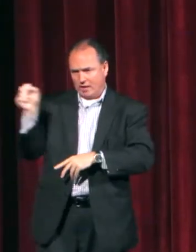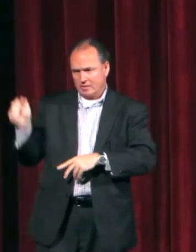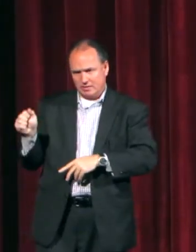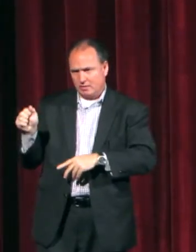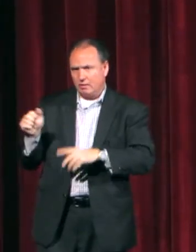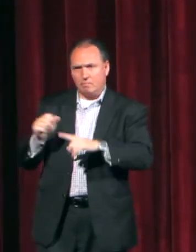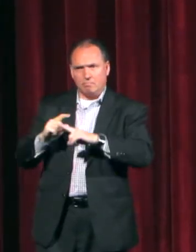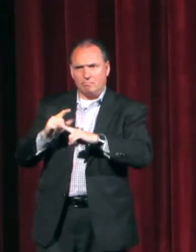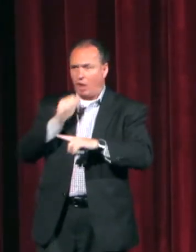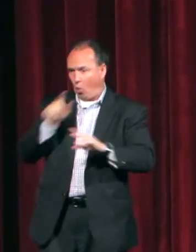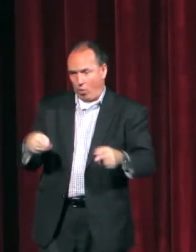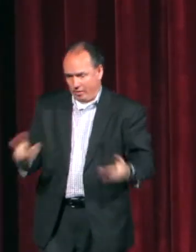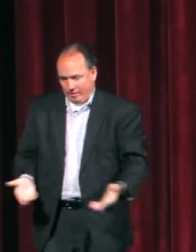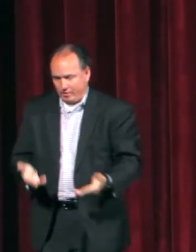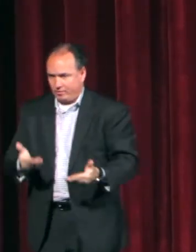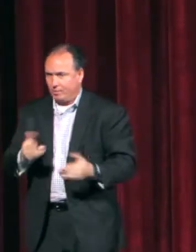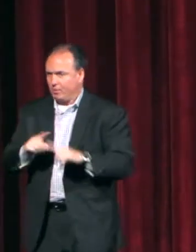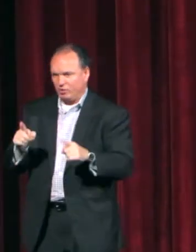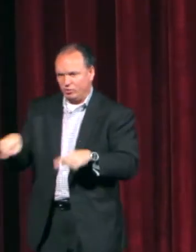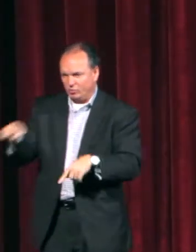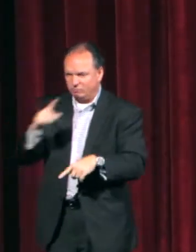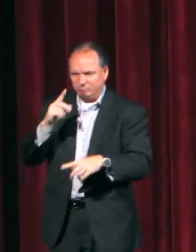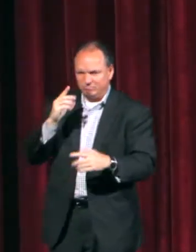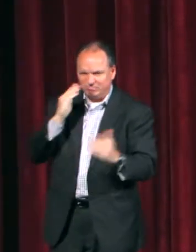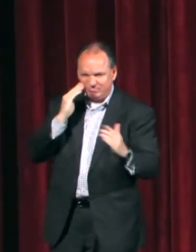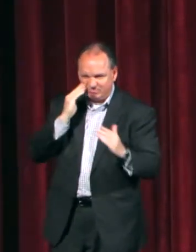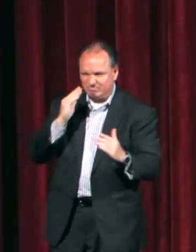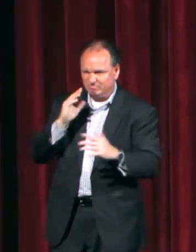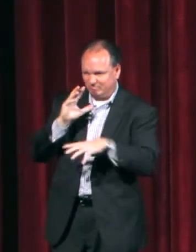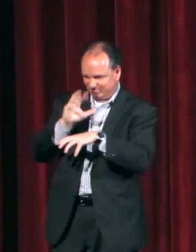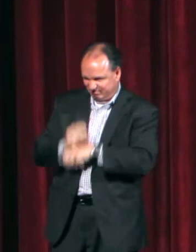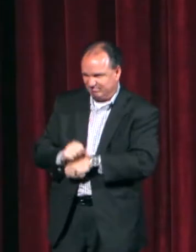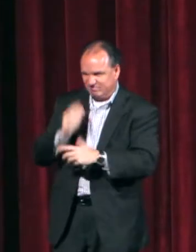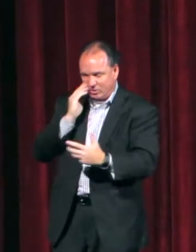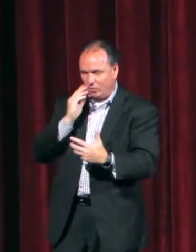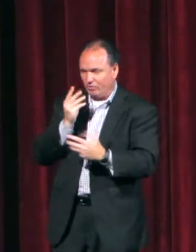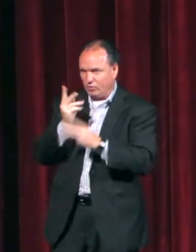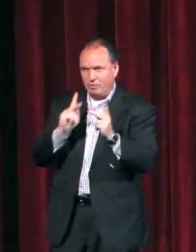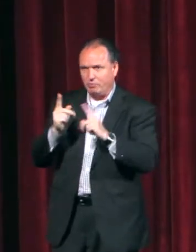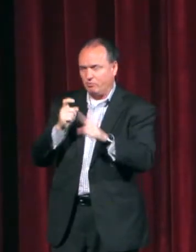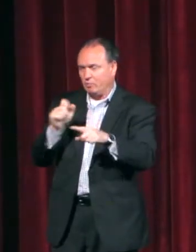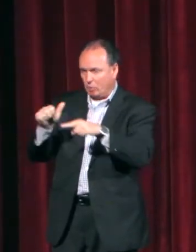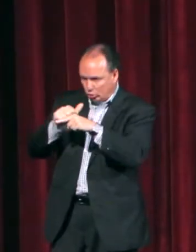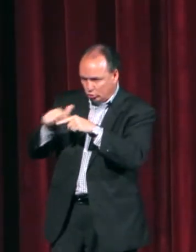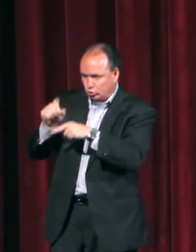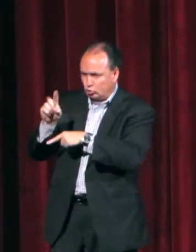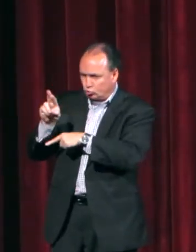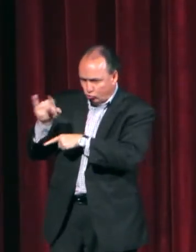McLean, but everybody's used to, I'm sure, even with you folks from the drills